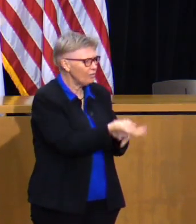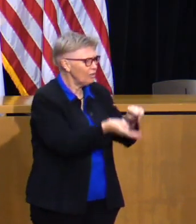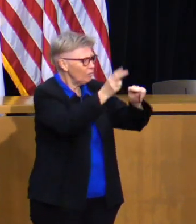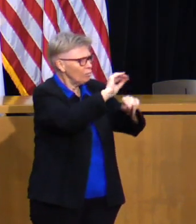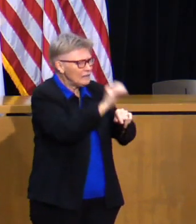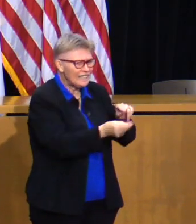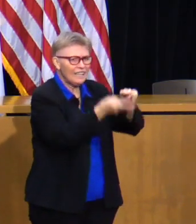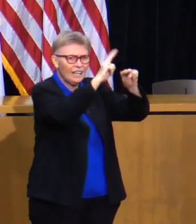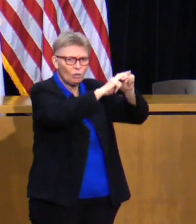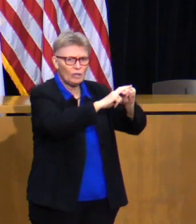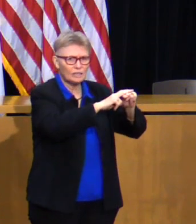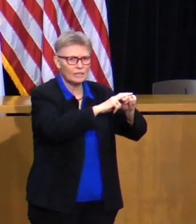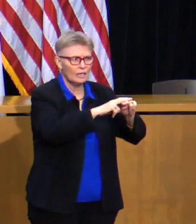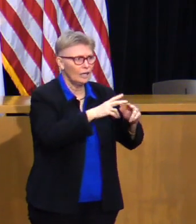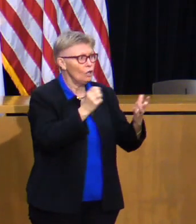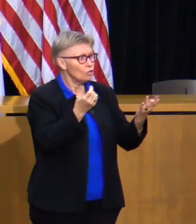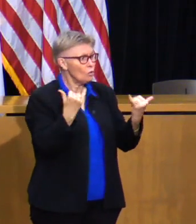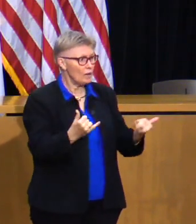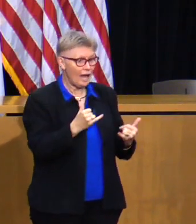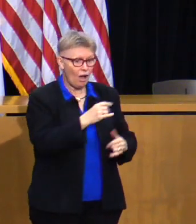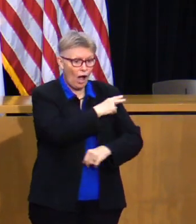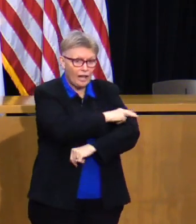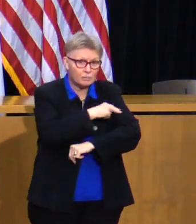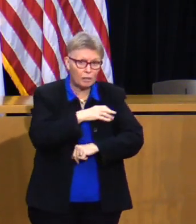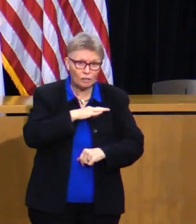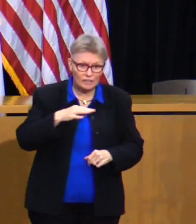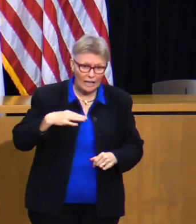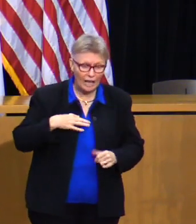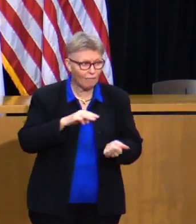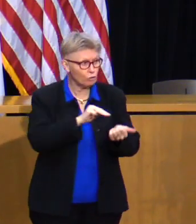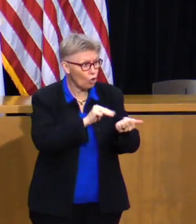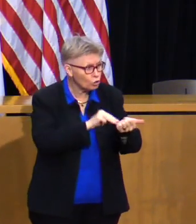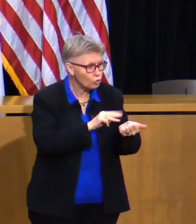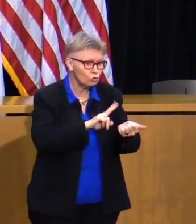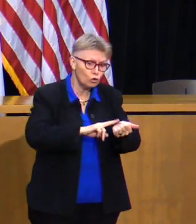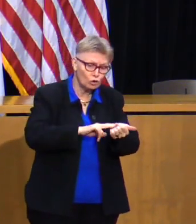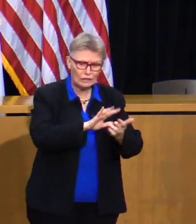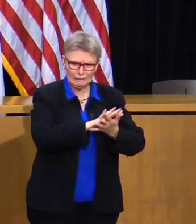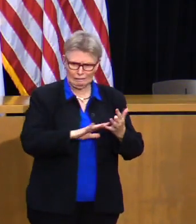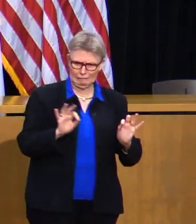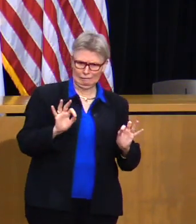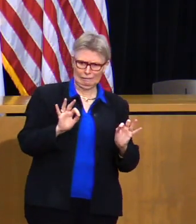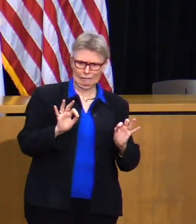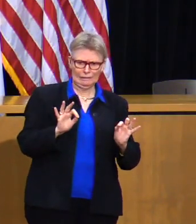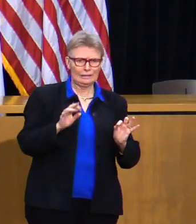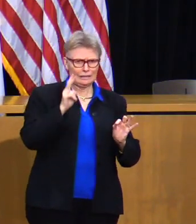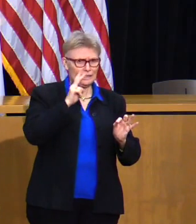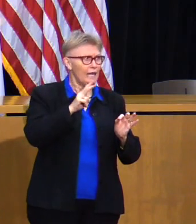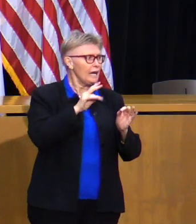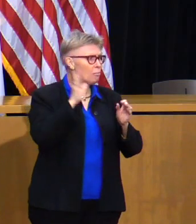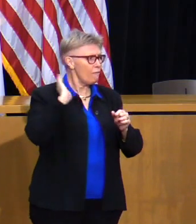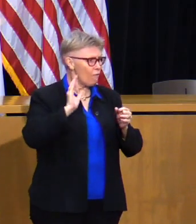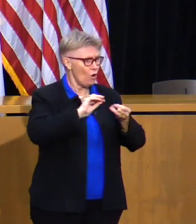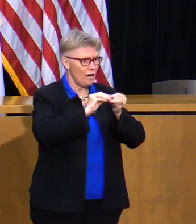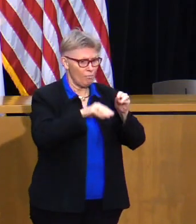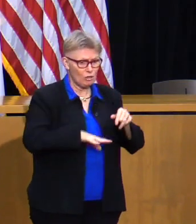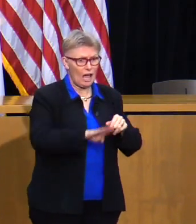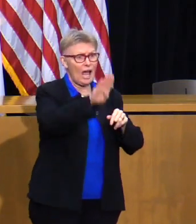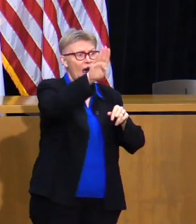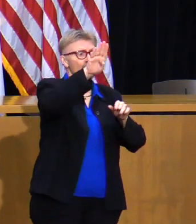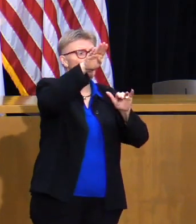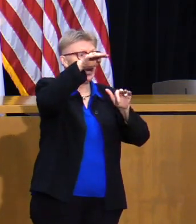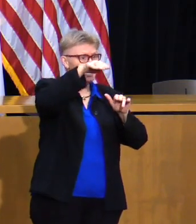of concern in our healthcare and hospital community about what this trend will mean if it keeps running for